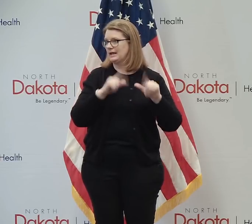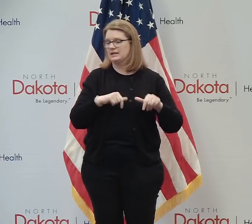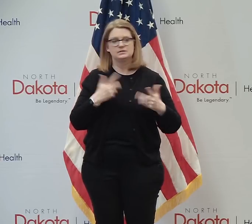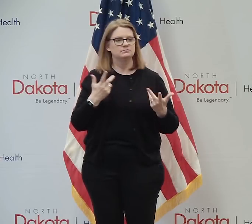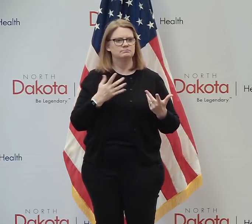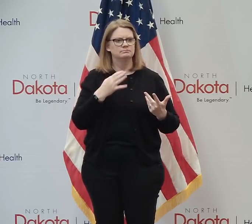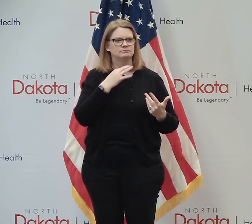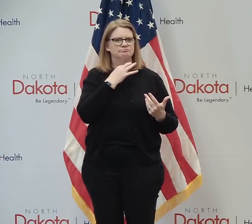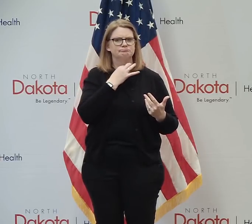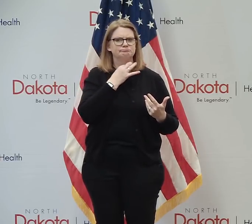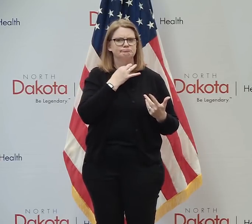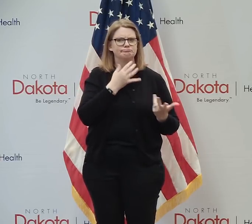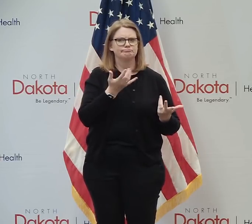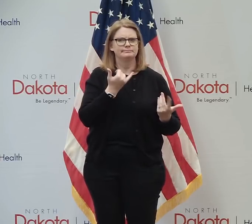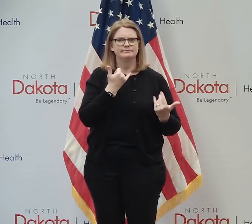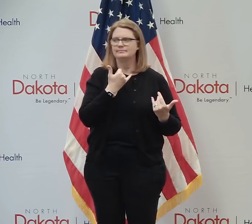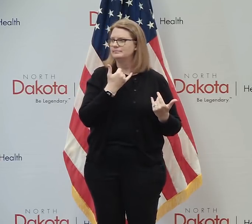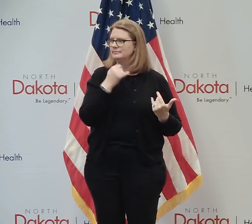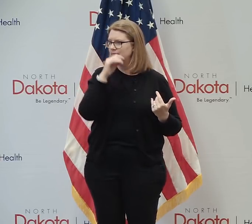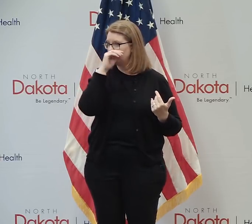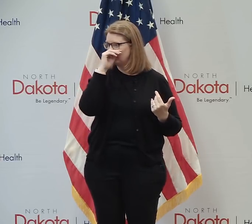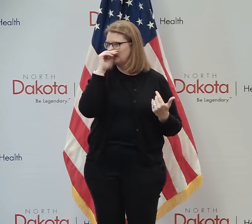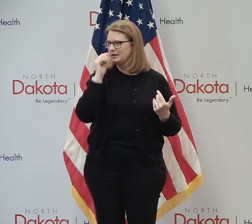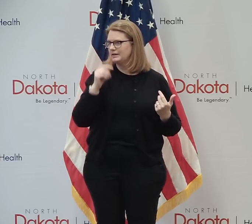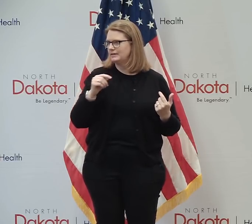my curiosity remains.